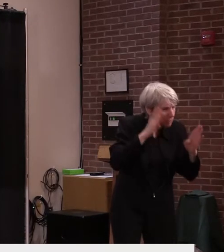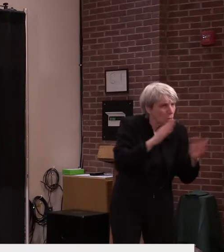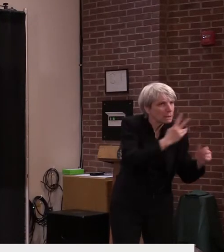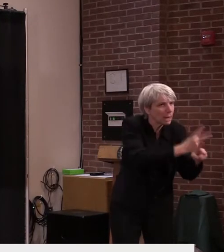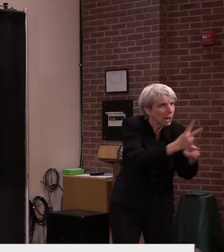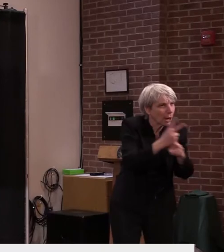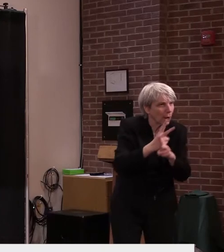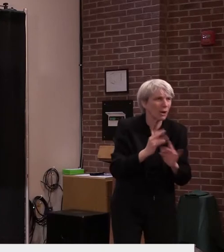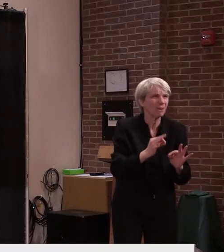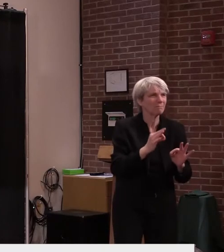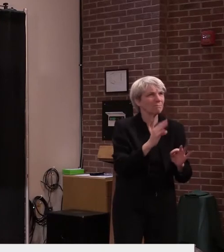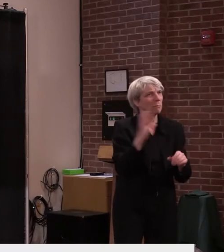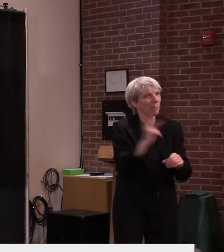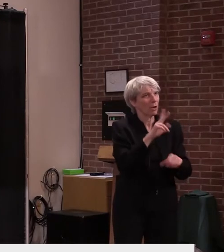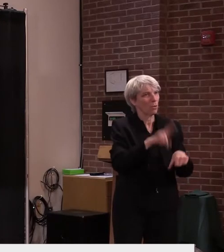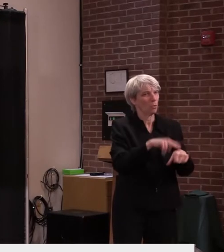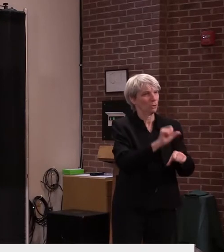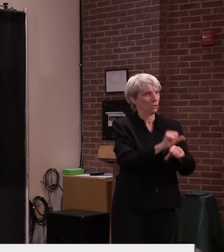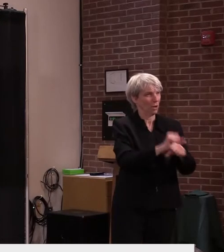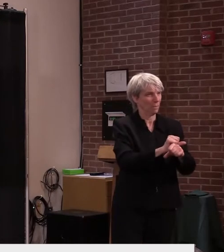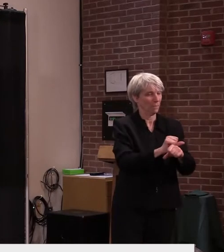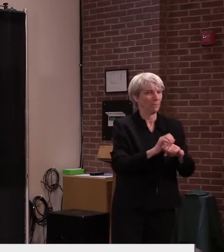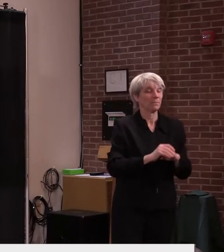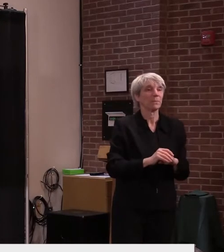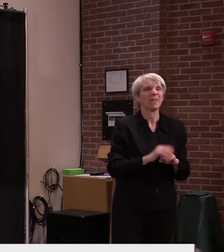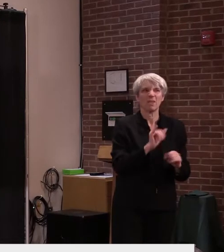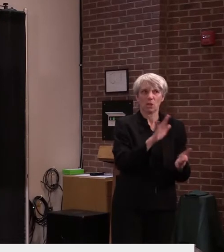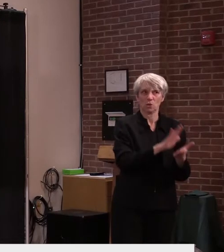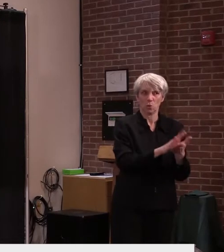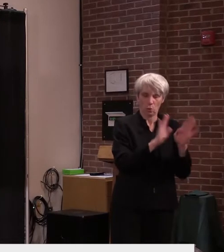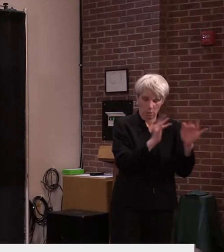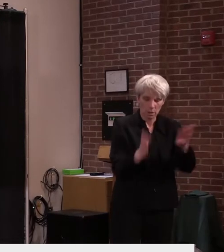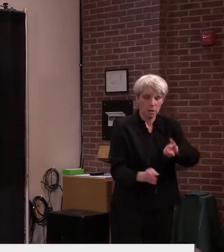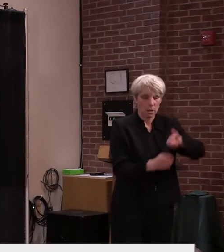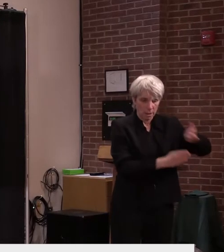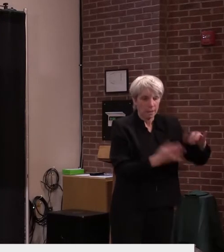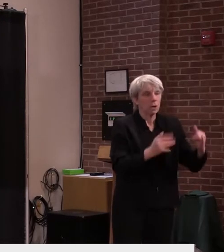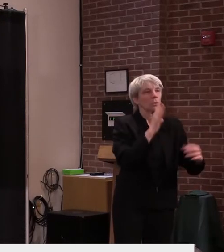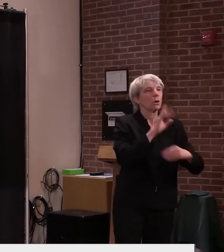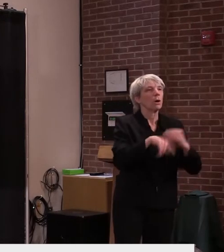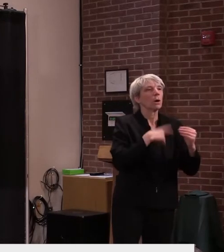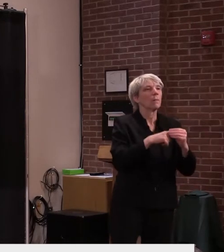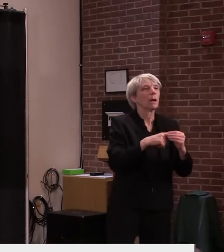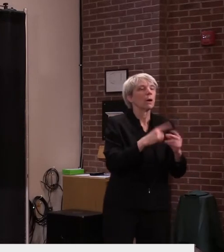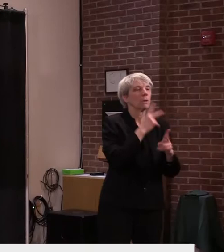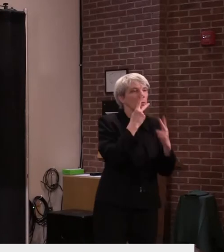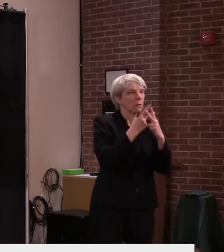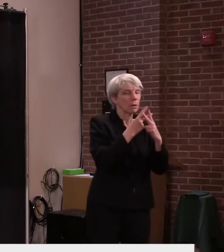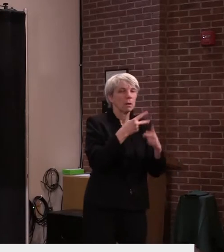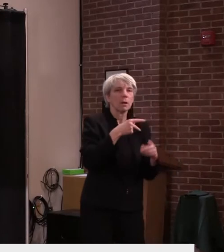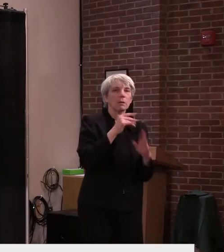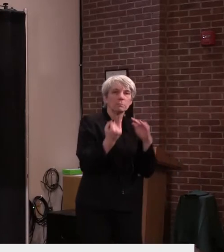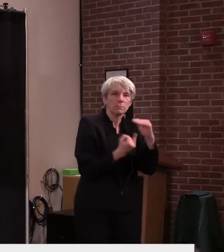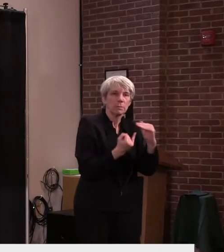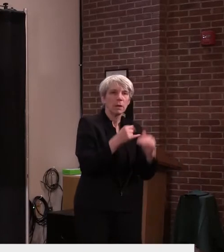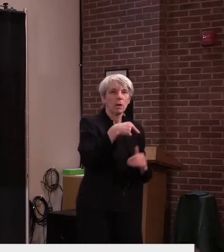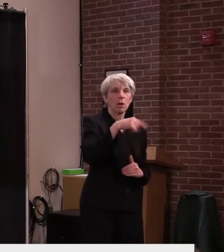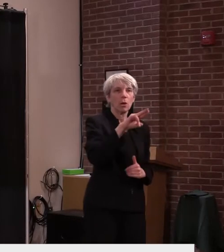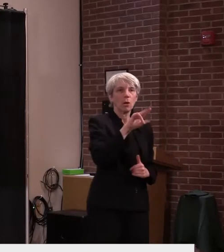Beyond schools, I want to repeat and remind everyone about the quarantine and isolation guidelines because they're still rather